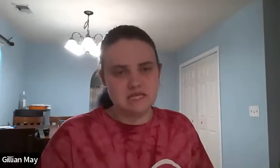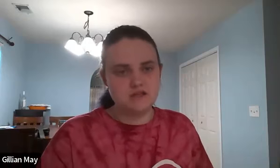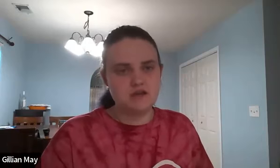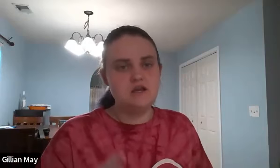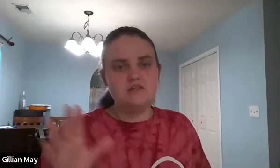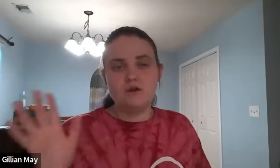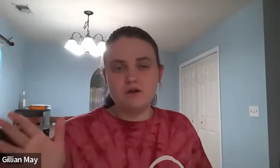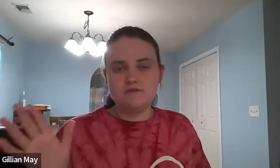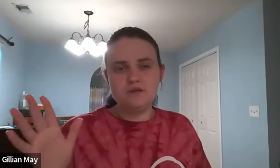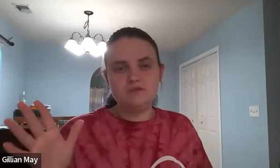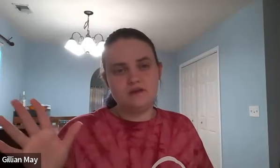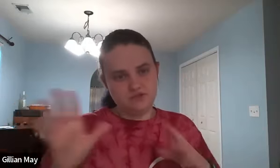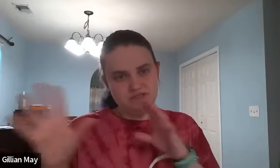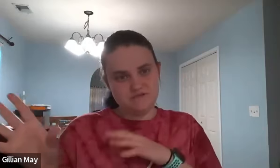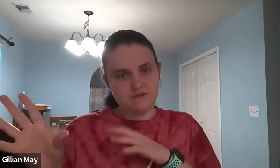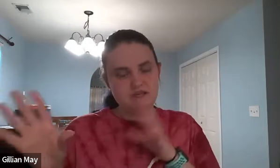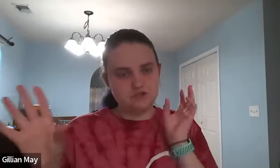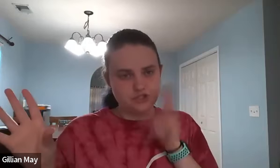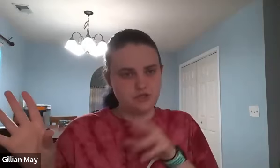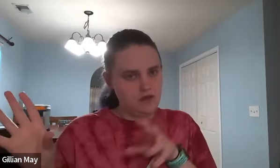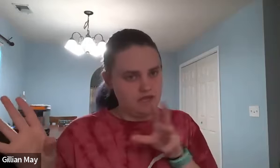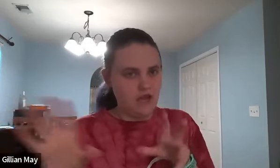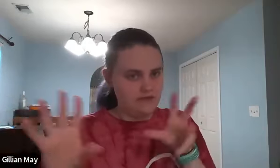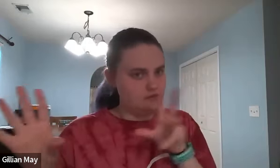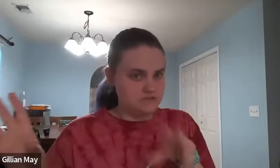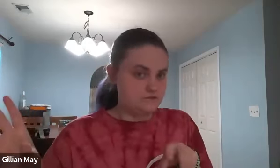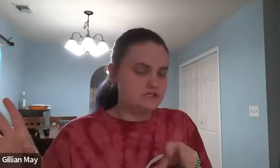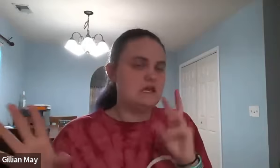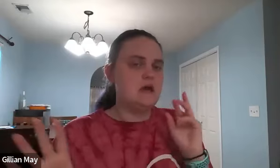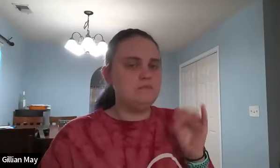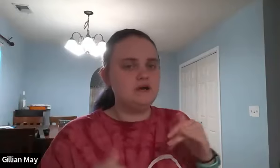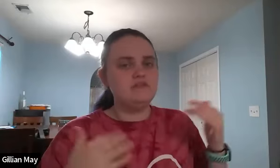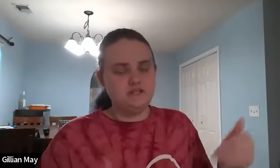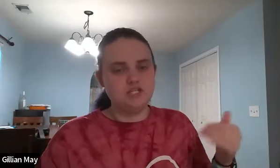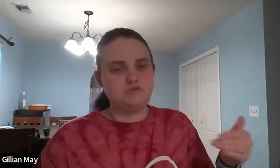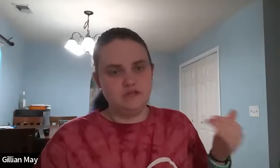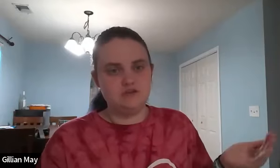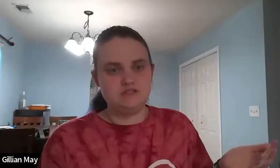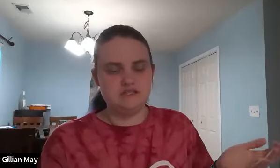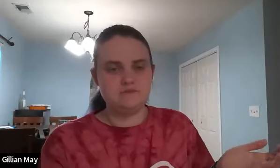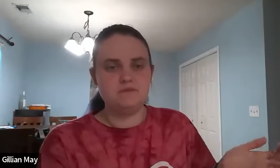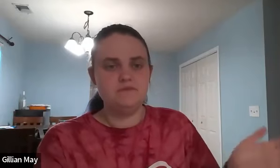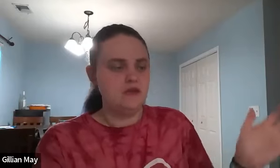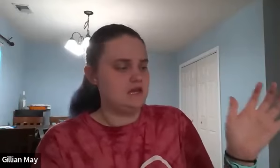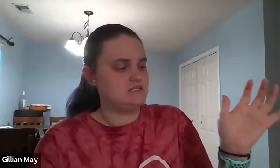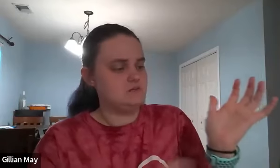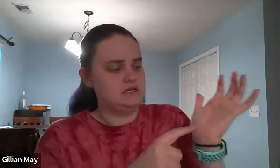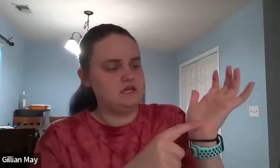same sign. There are a few people that will do it differently, and I'll show you how they add that little difference. But in general, they are used the same sign. And it's going to be